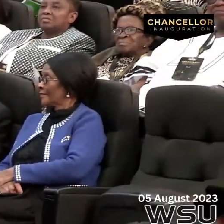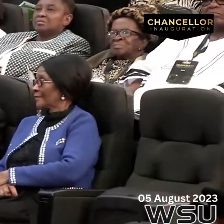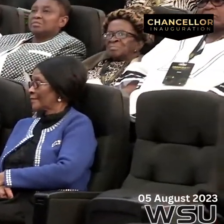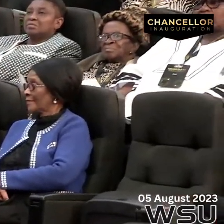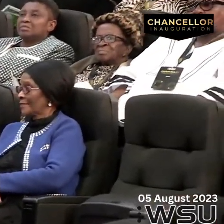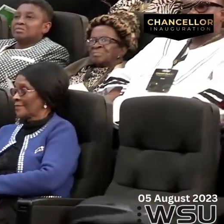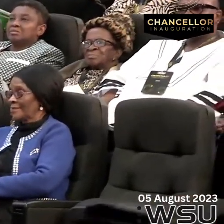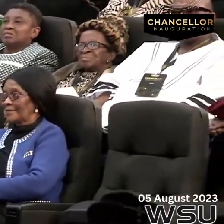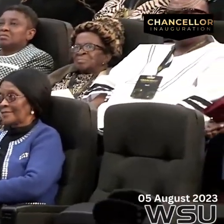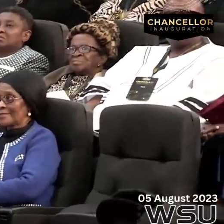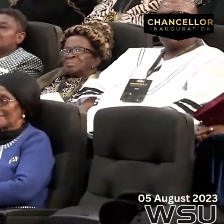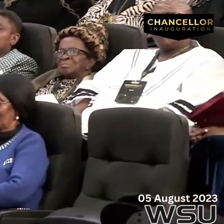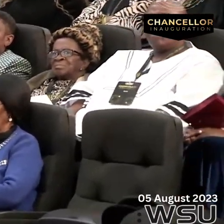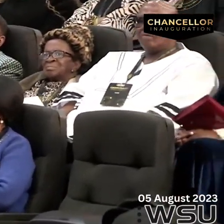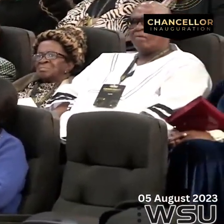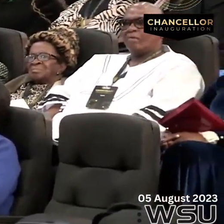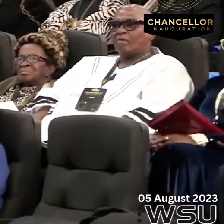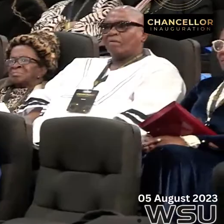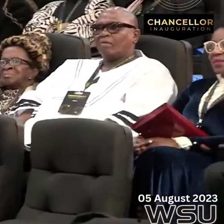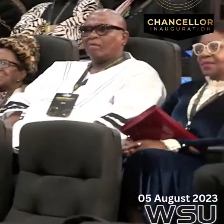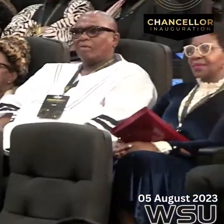sine